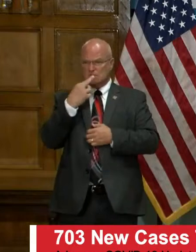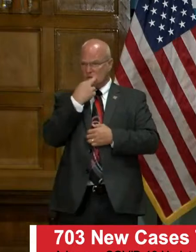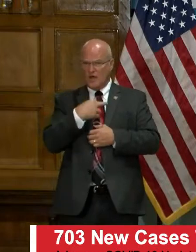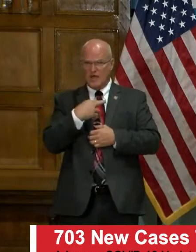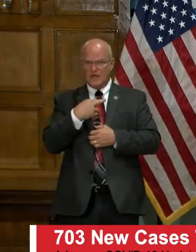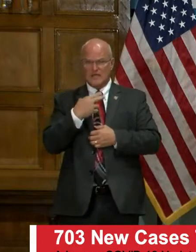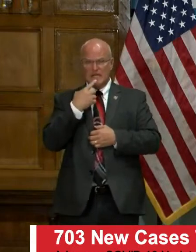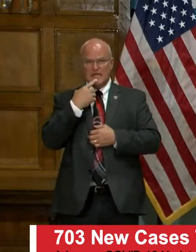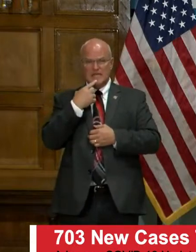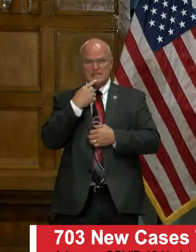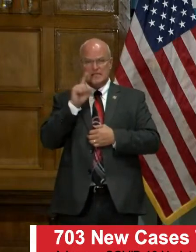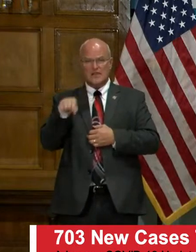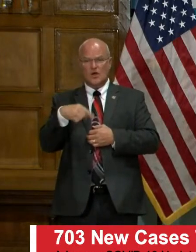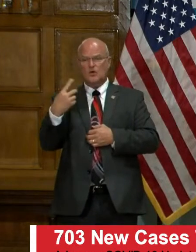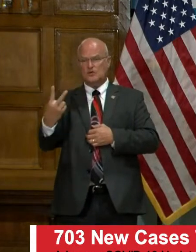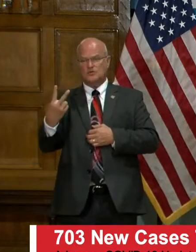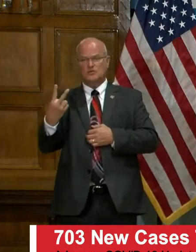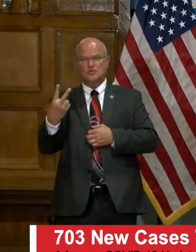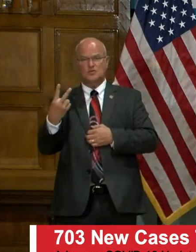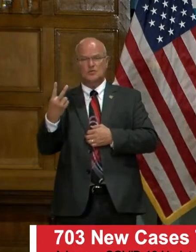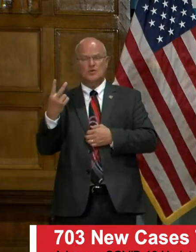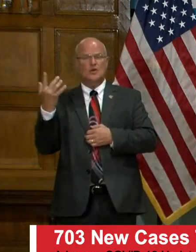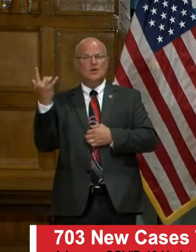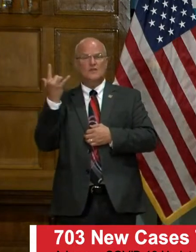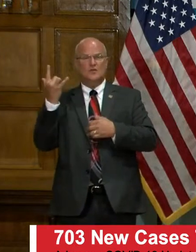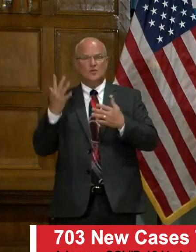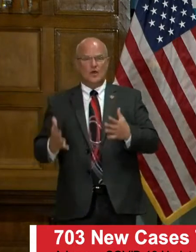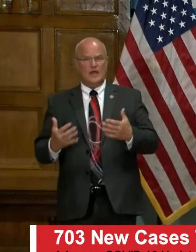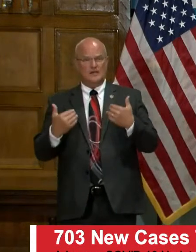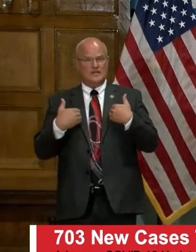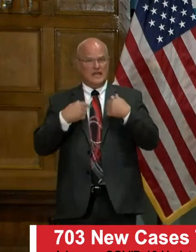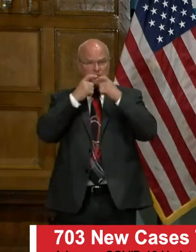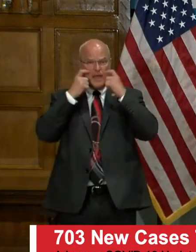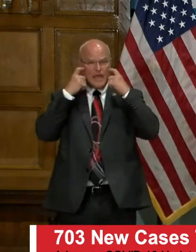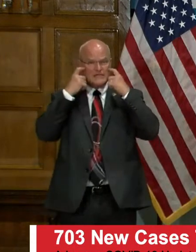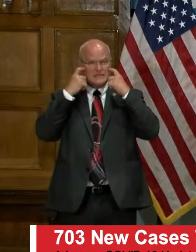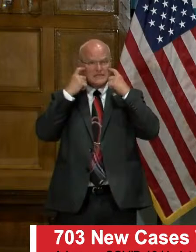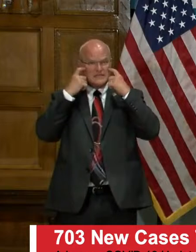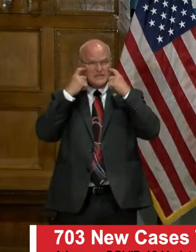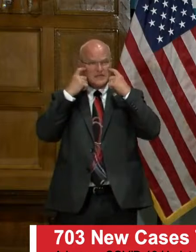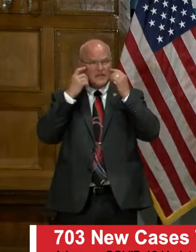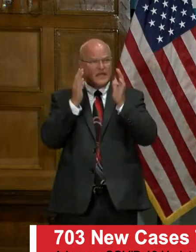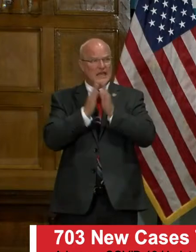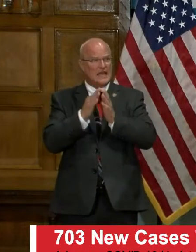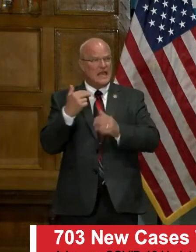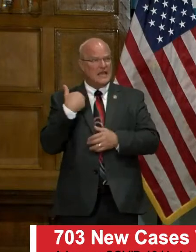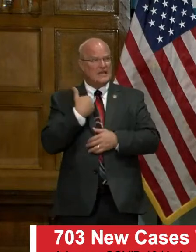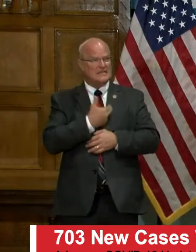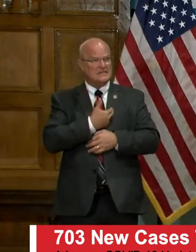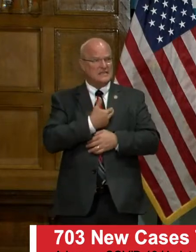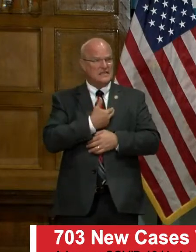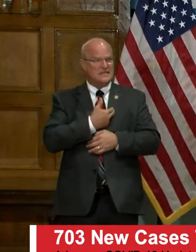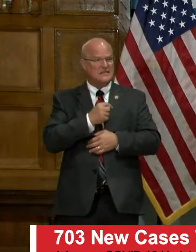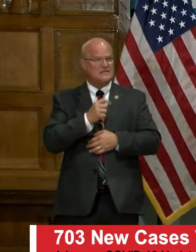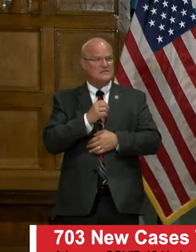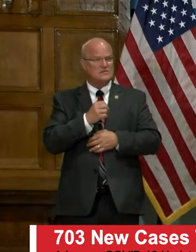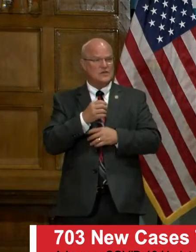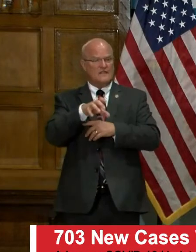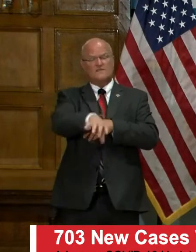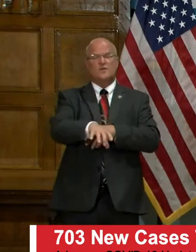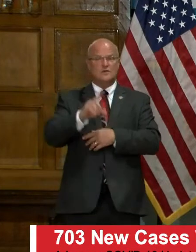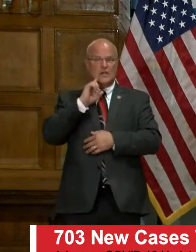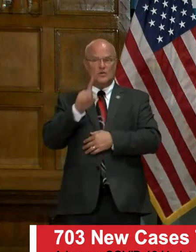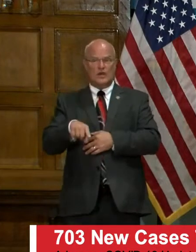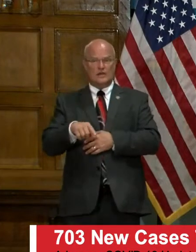restaurant and said only 2 of the wait staff were wearing masks, and asked us to enforce